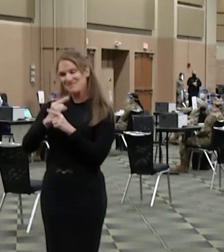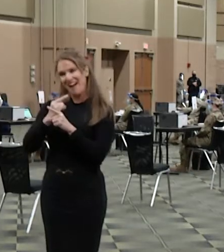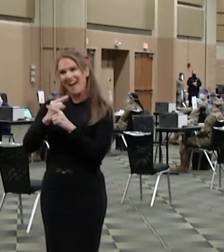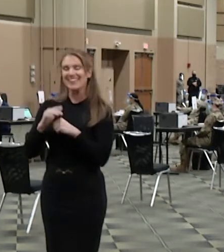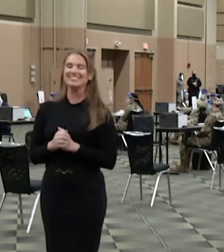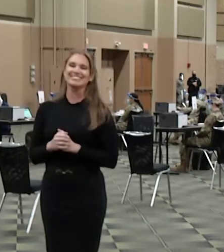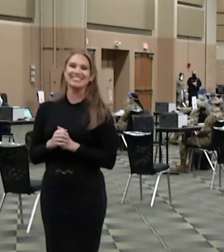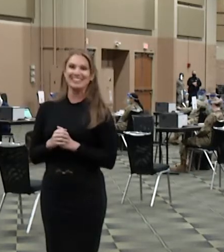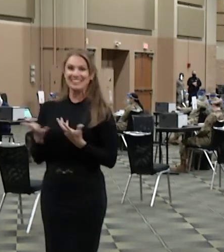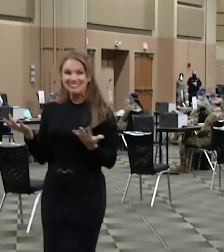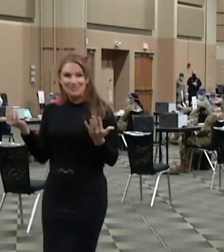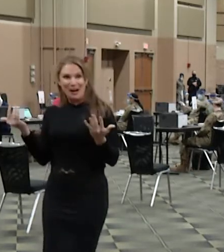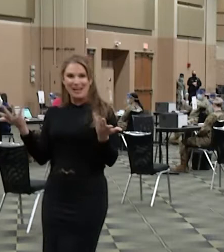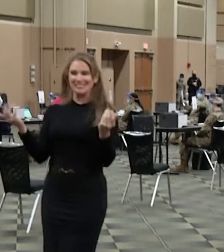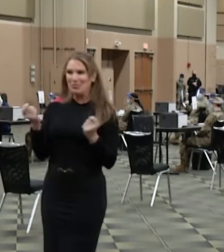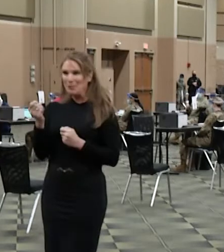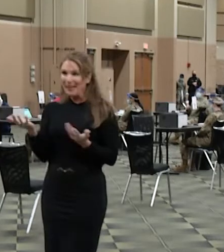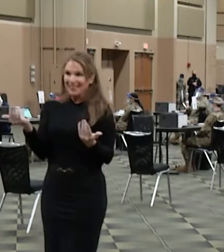in here a little bit.